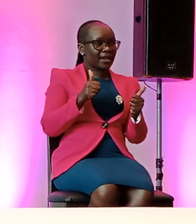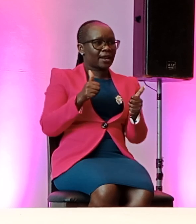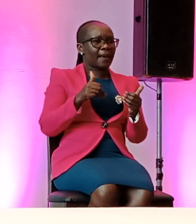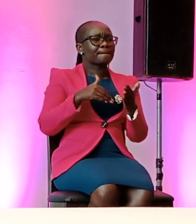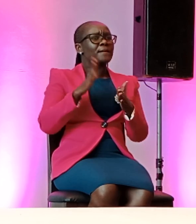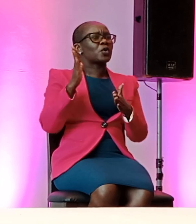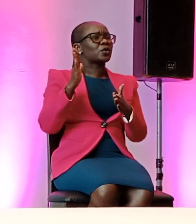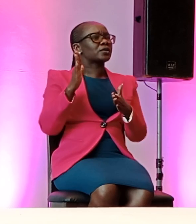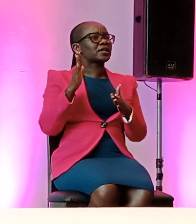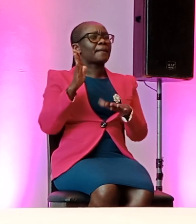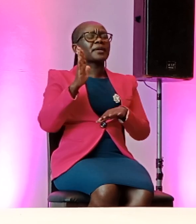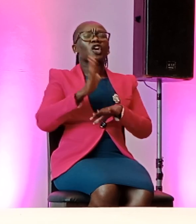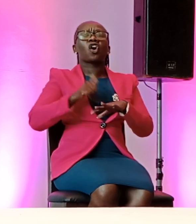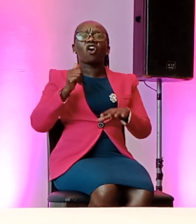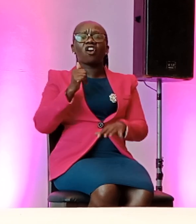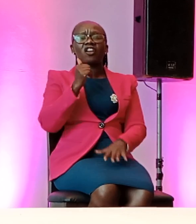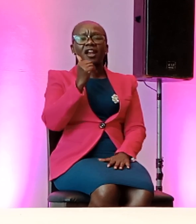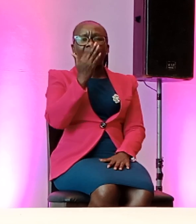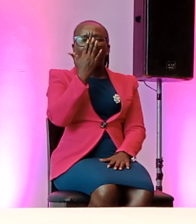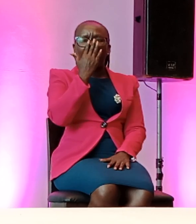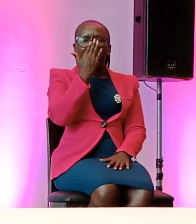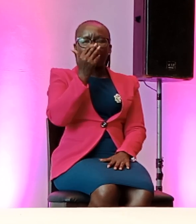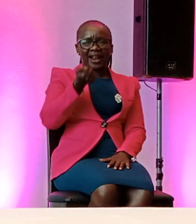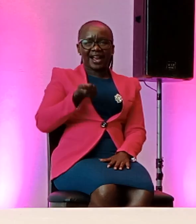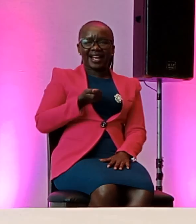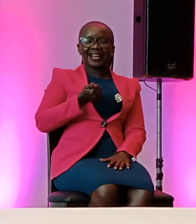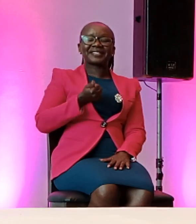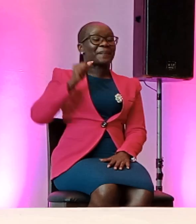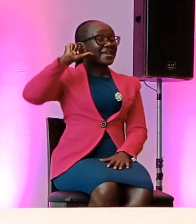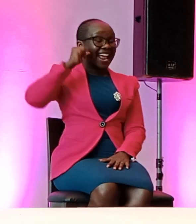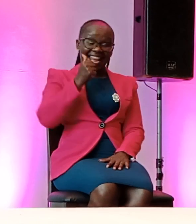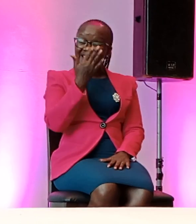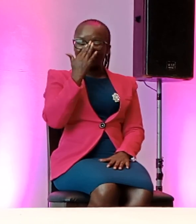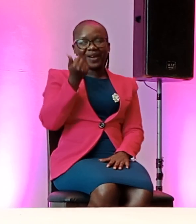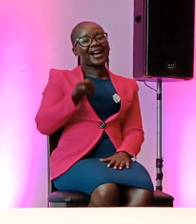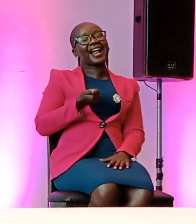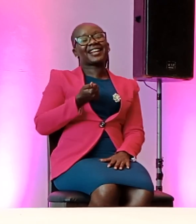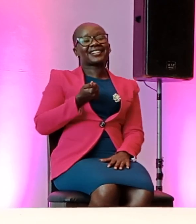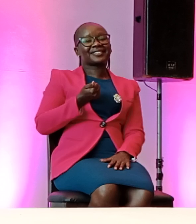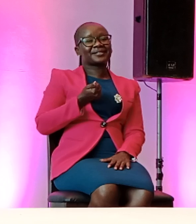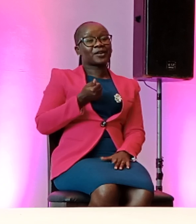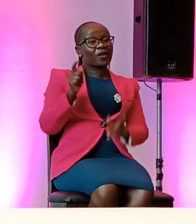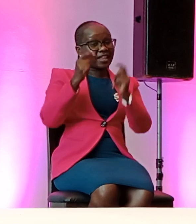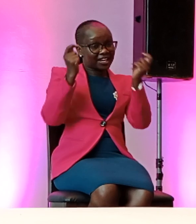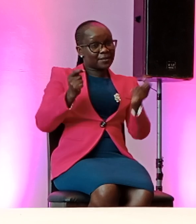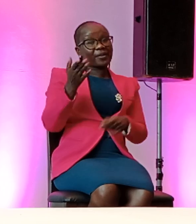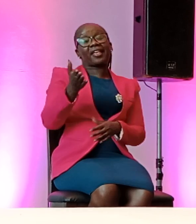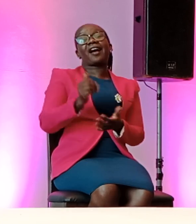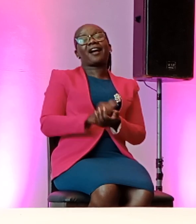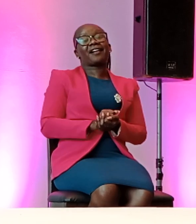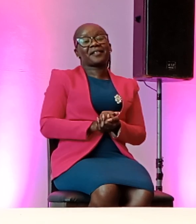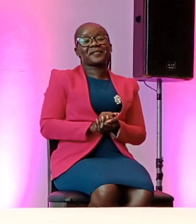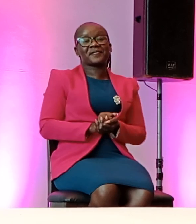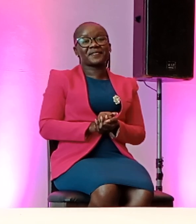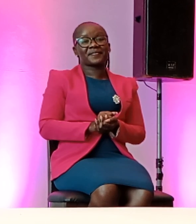been called flower girls. Be a nice flower that doesn't wilt on that table.